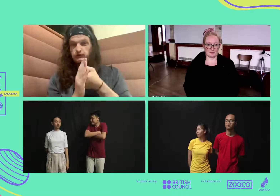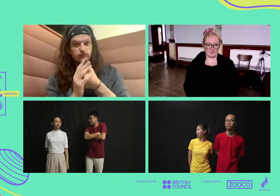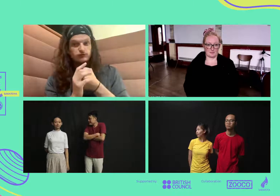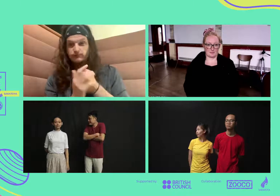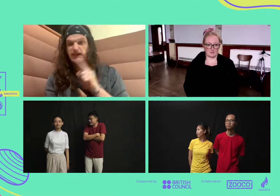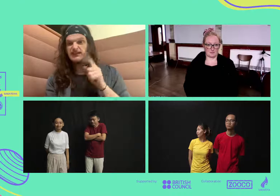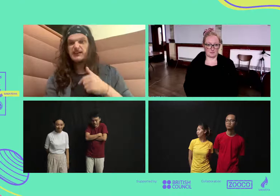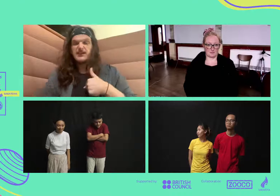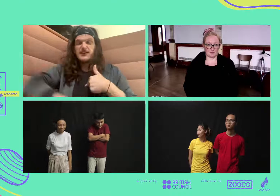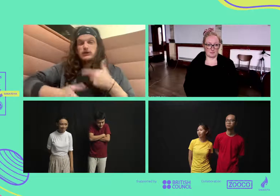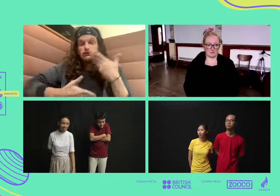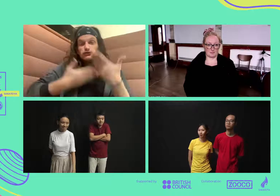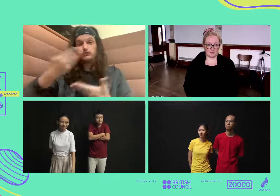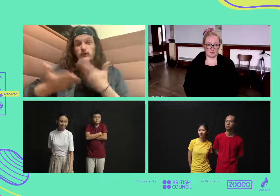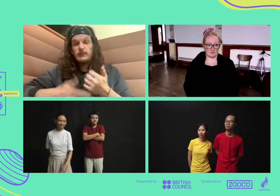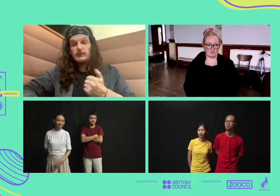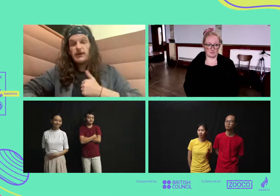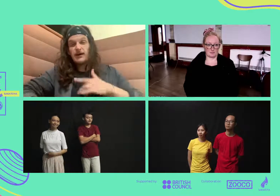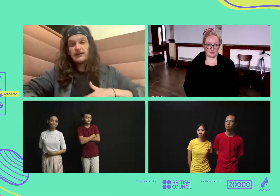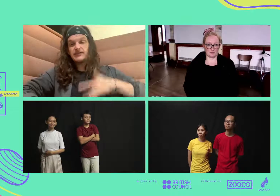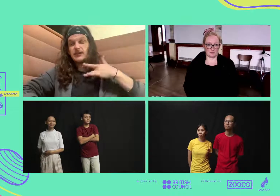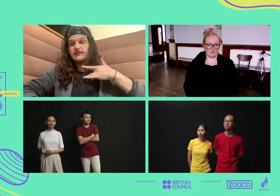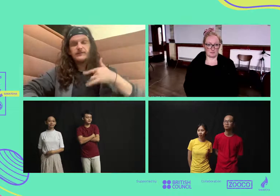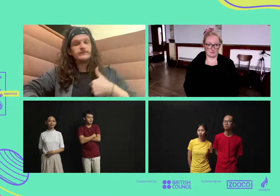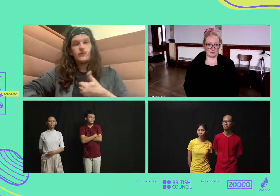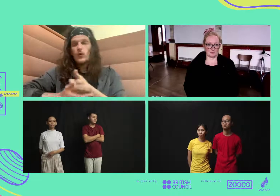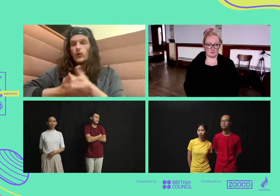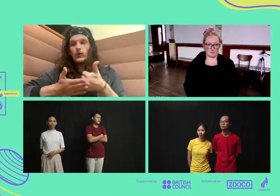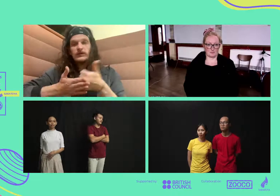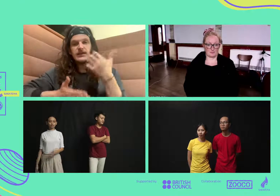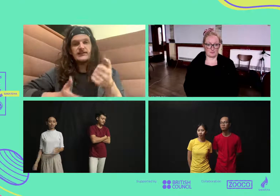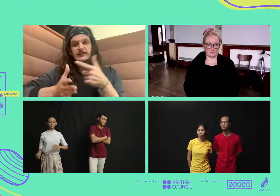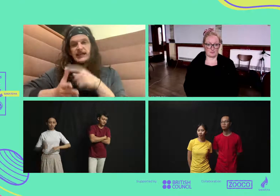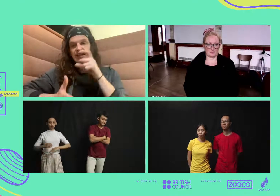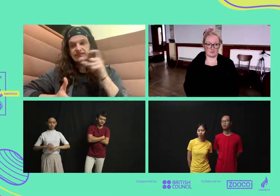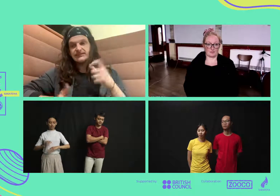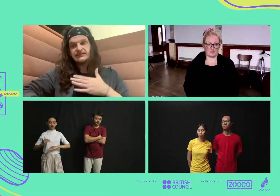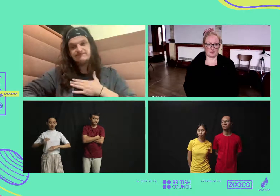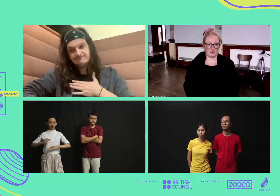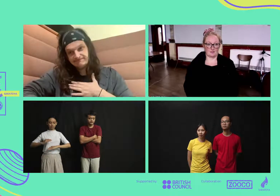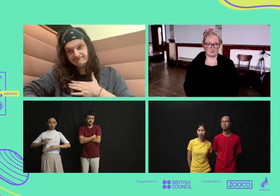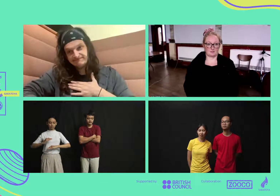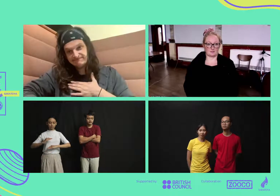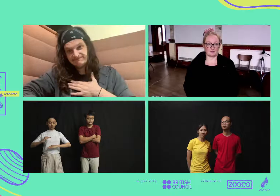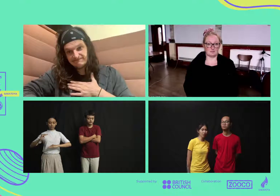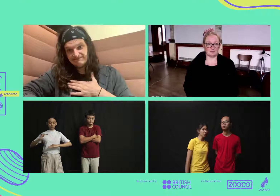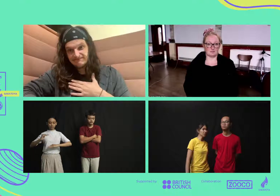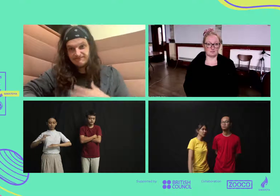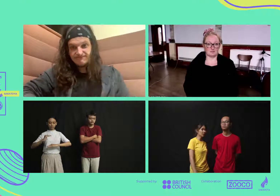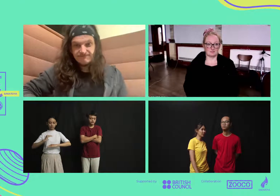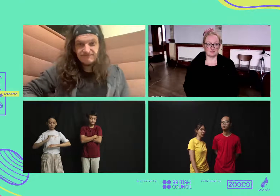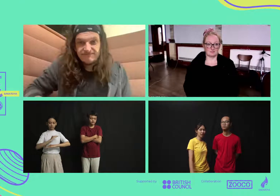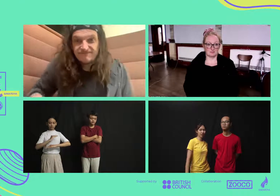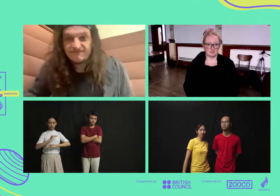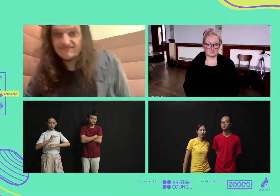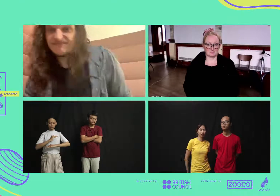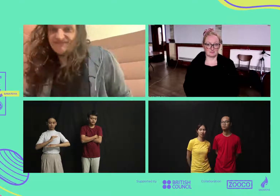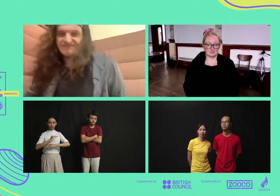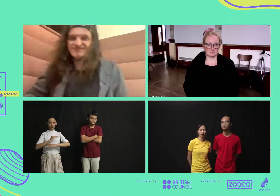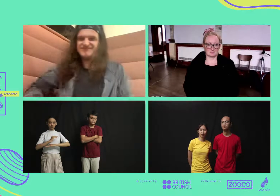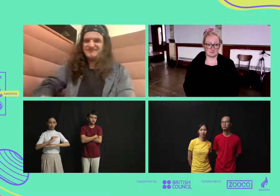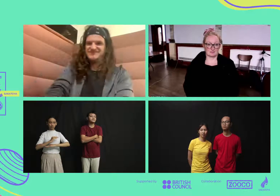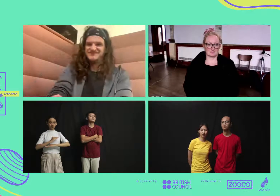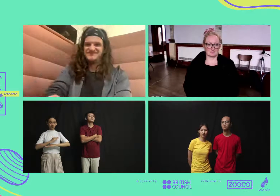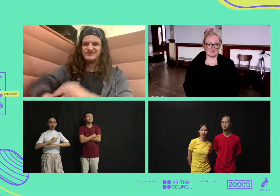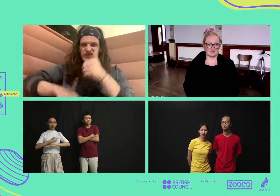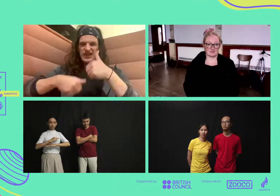So you might decide there's no crash. Maybe the person doesn't crash into the tree. The story of my life is that I always have accidents.